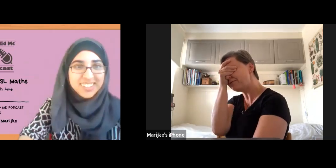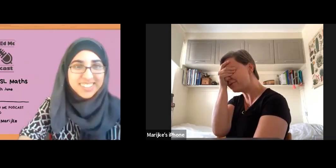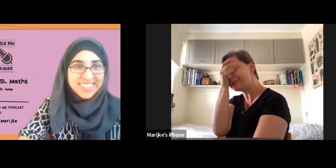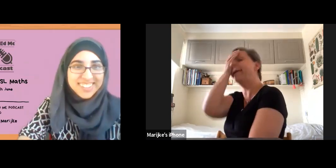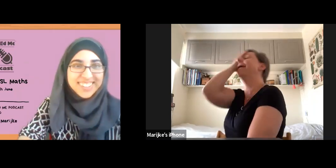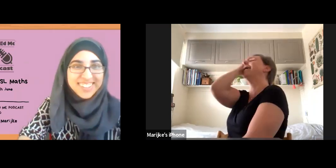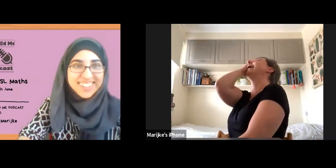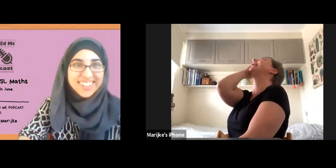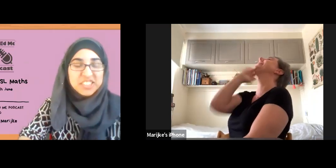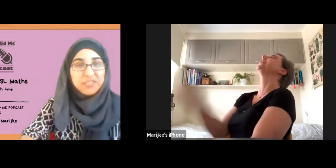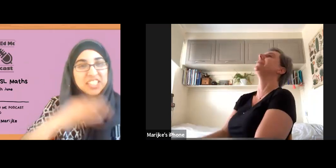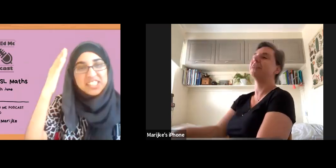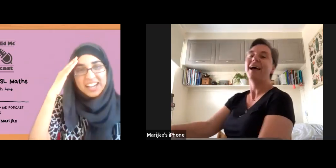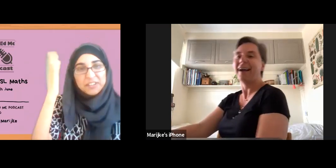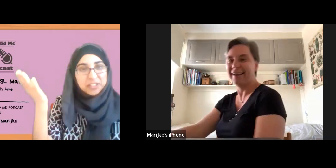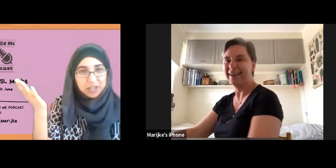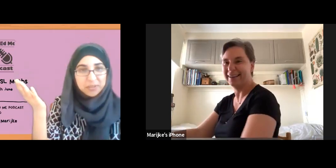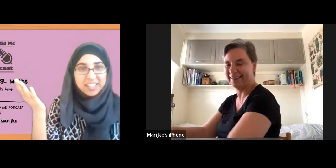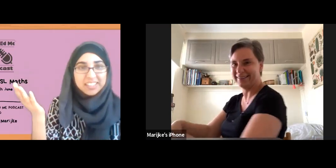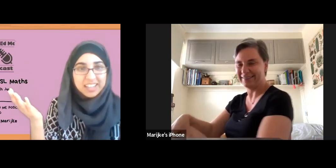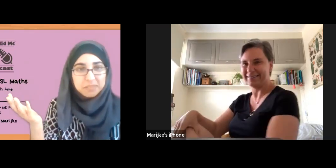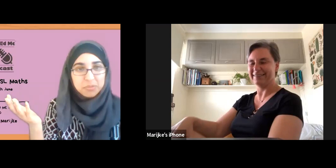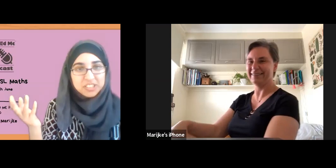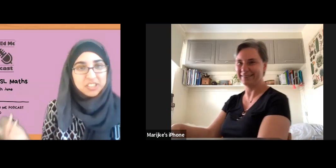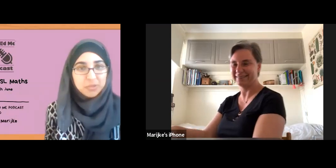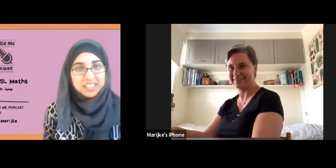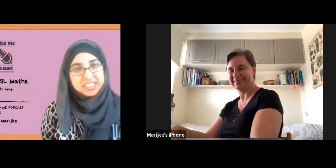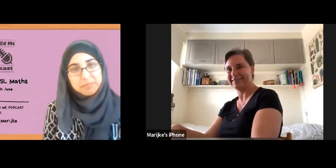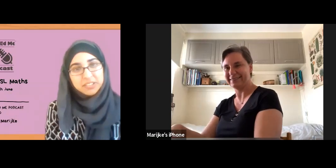different. It's so different. I don't know in British. What is it in Belgium?